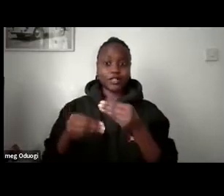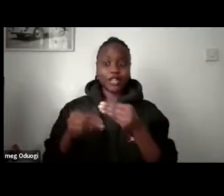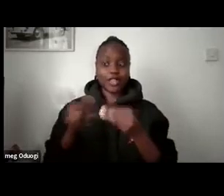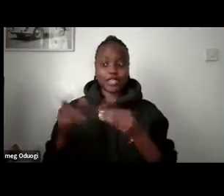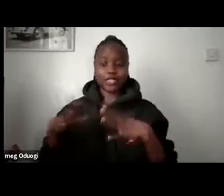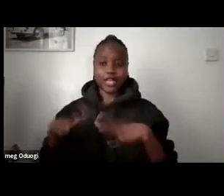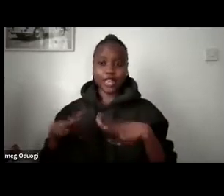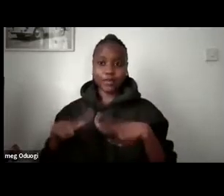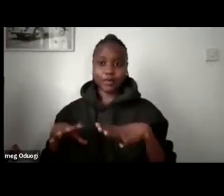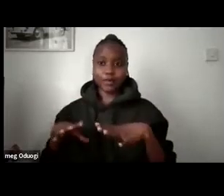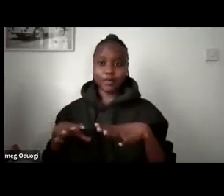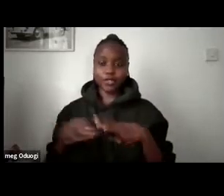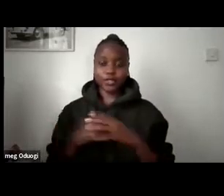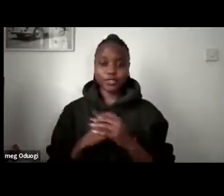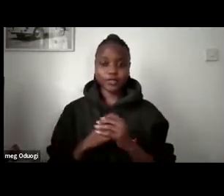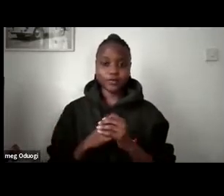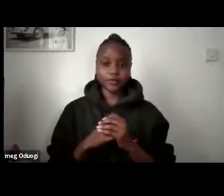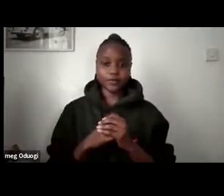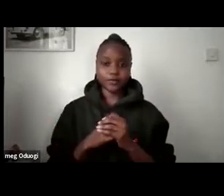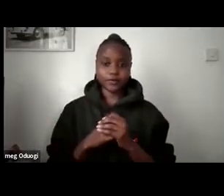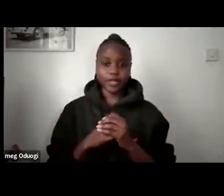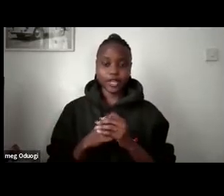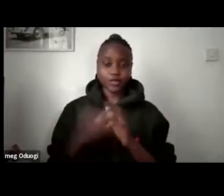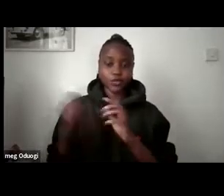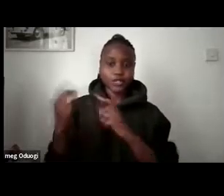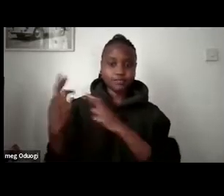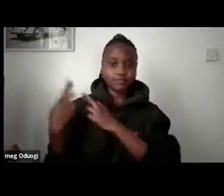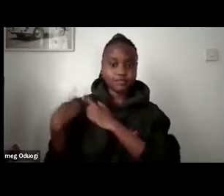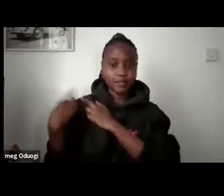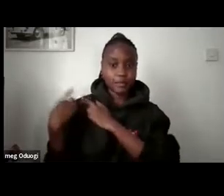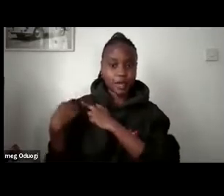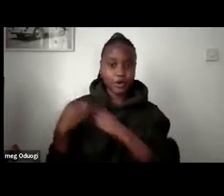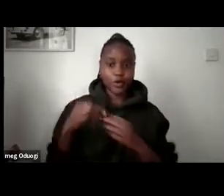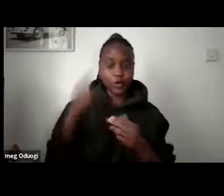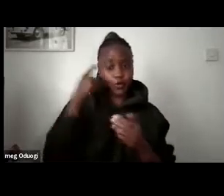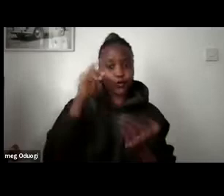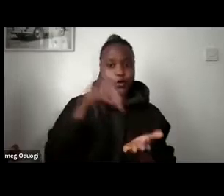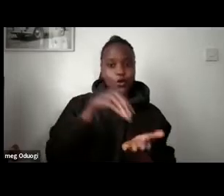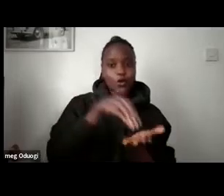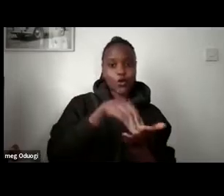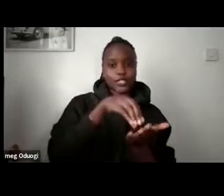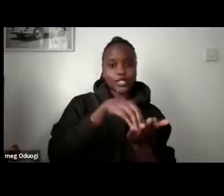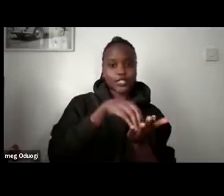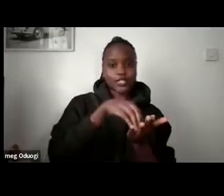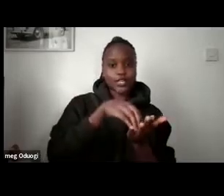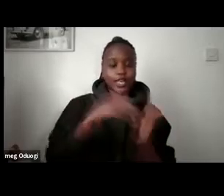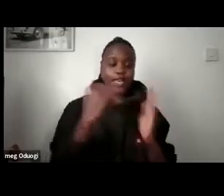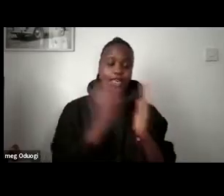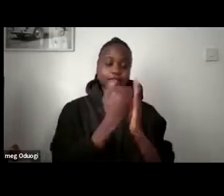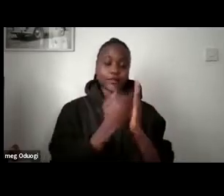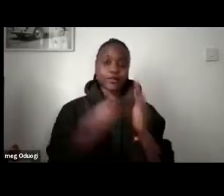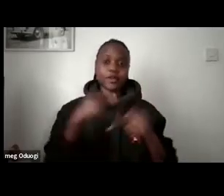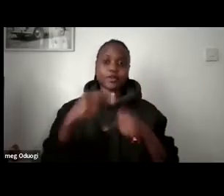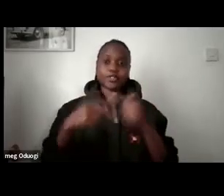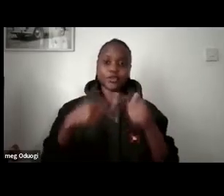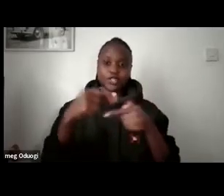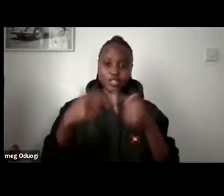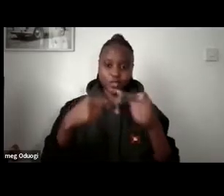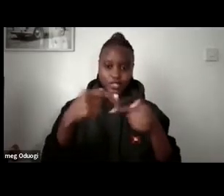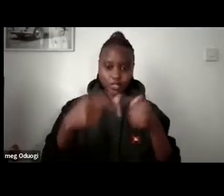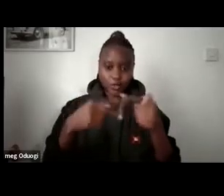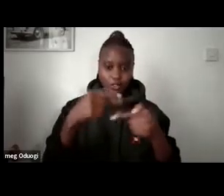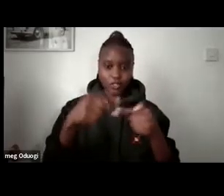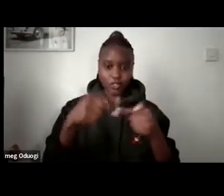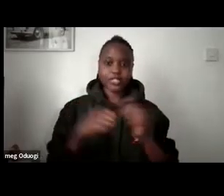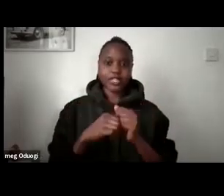really we depend on for content. And the program has continuously rolled out quite a number of